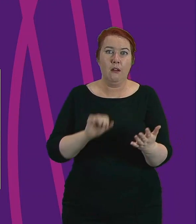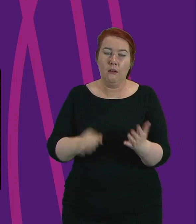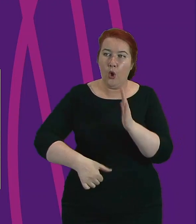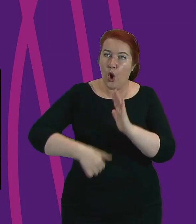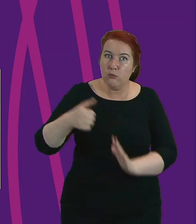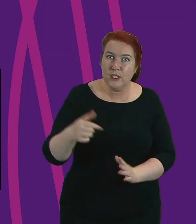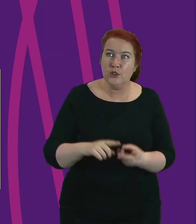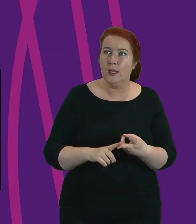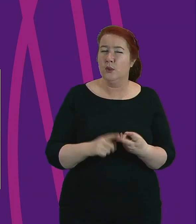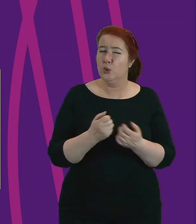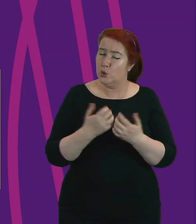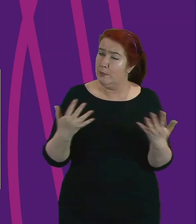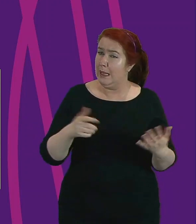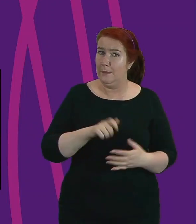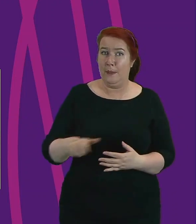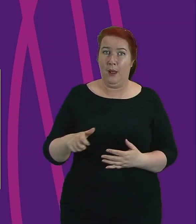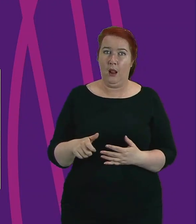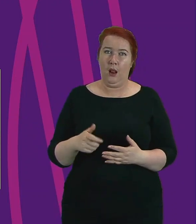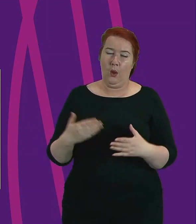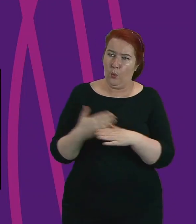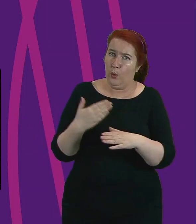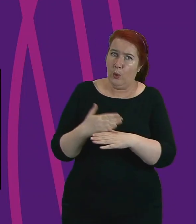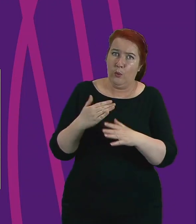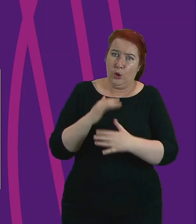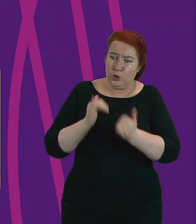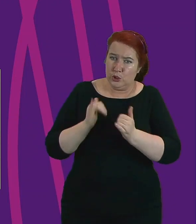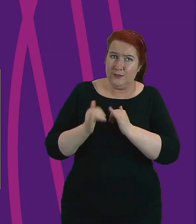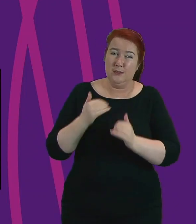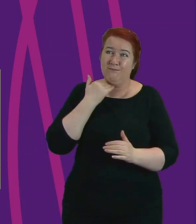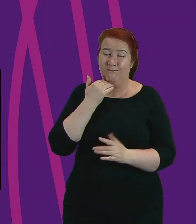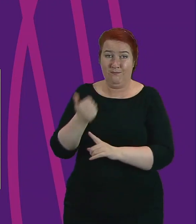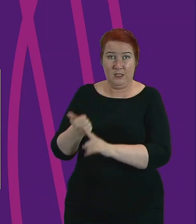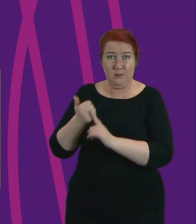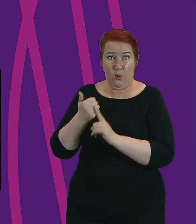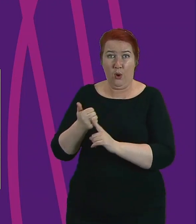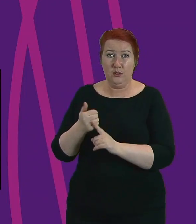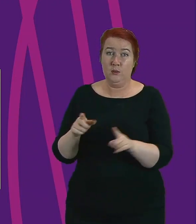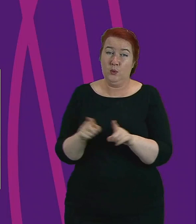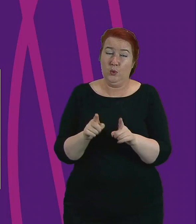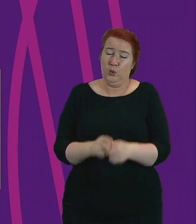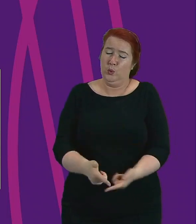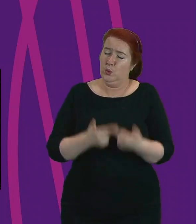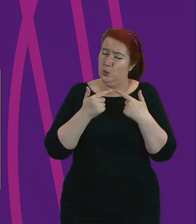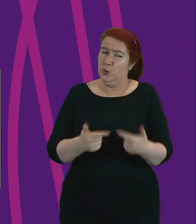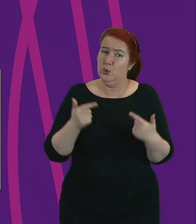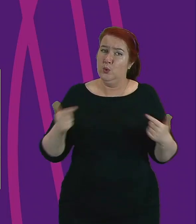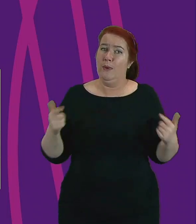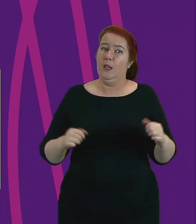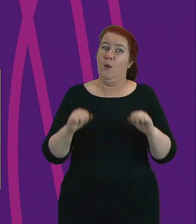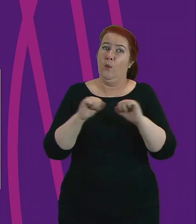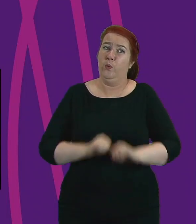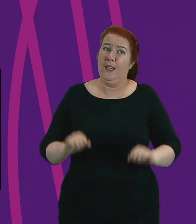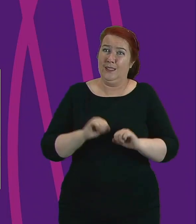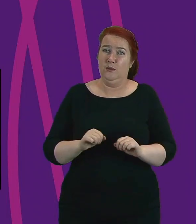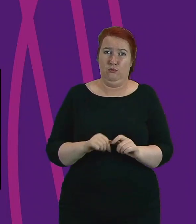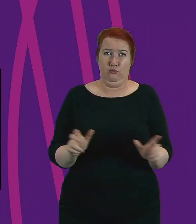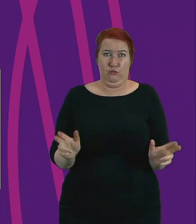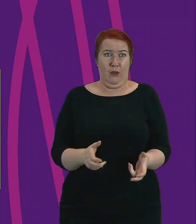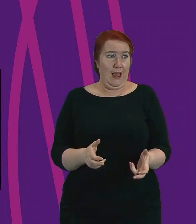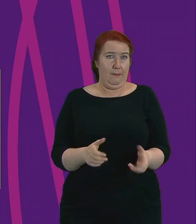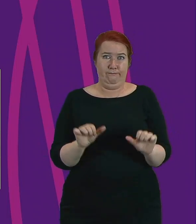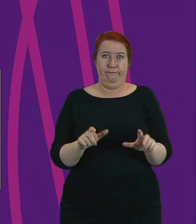were working far too many shifts with not enough support, and far too many were waiting trapped in hospital as a